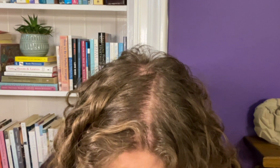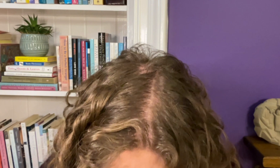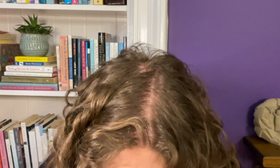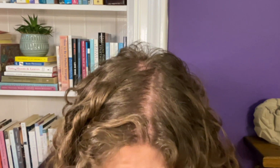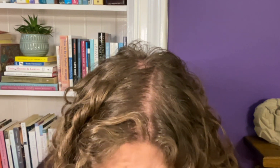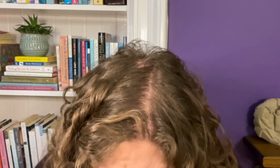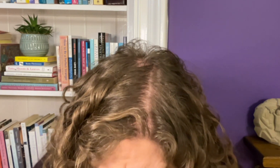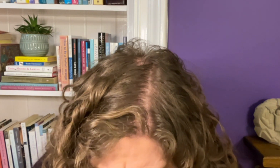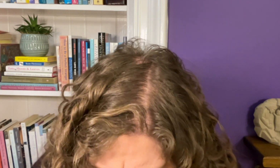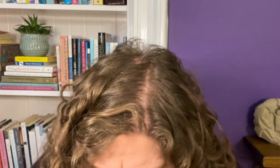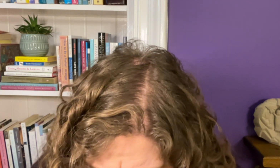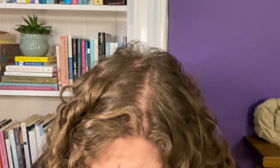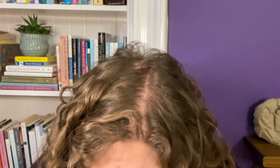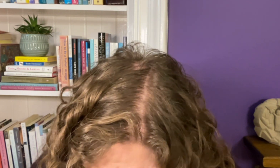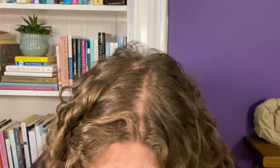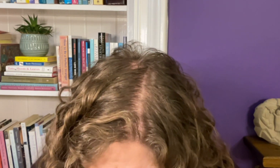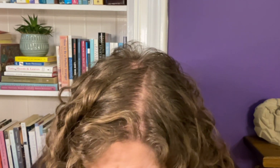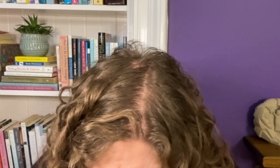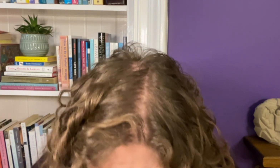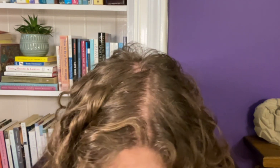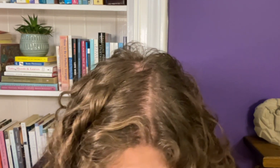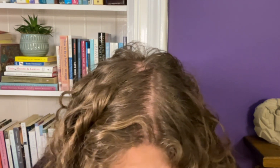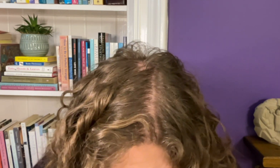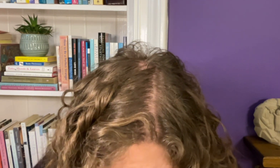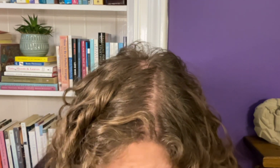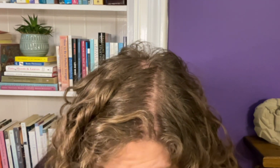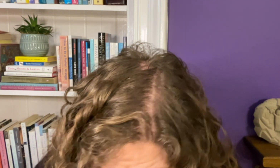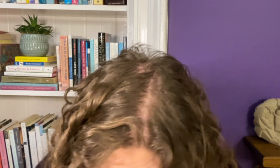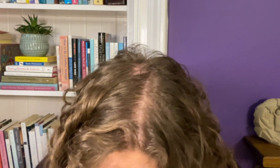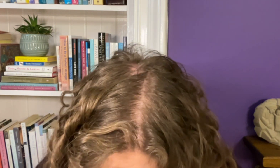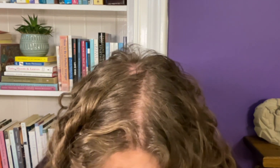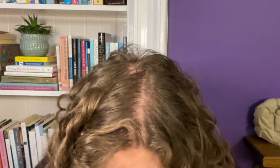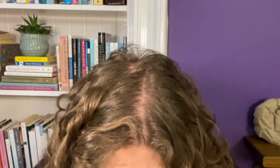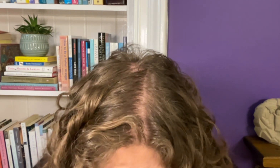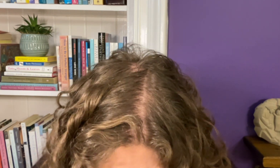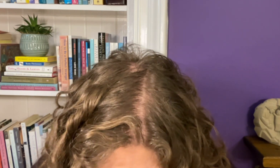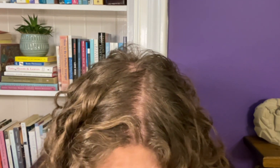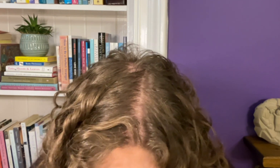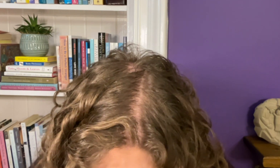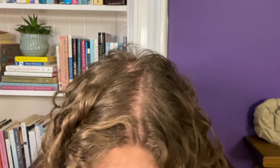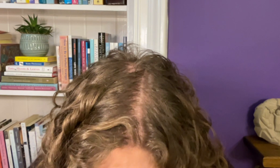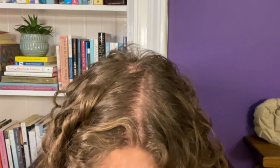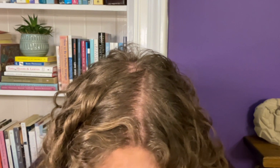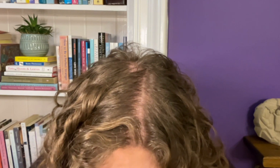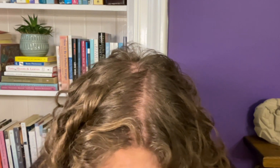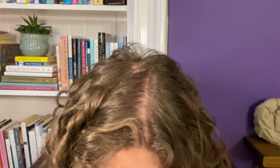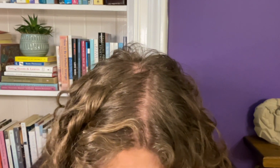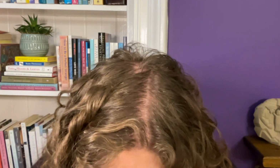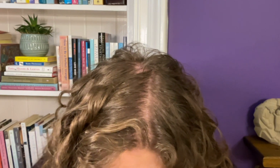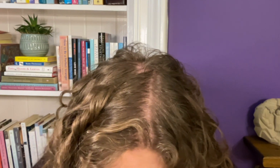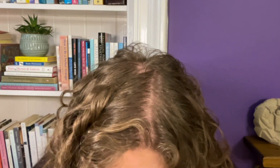news, whose longings for justice, for companionship, for grace go unanswered.